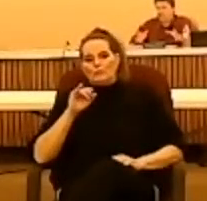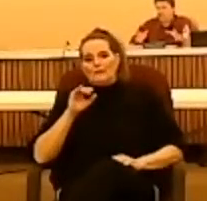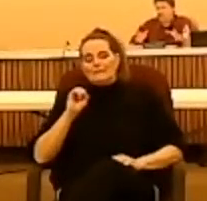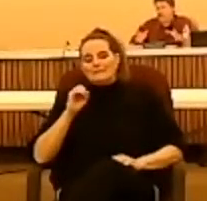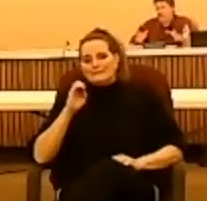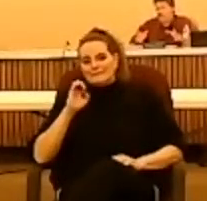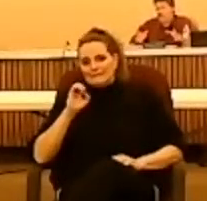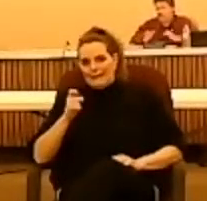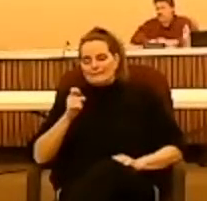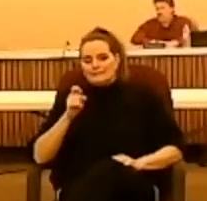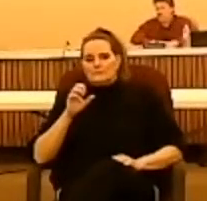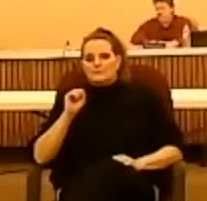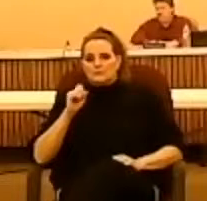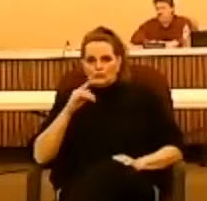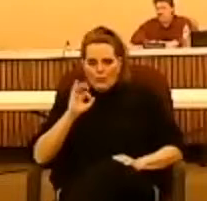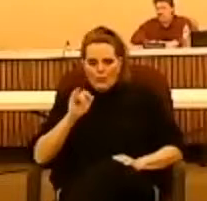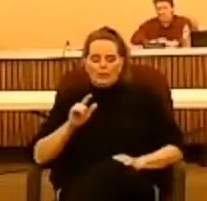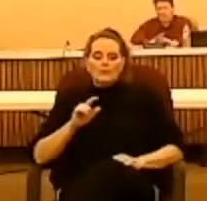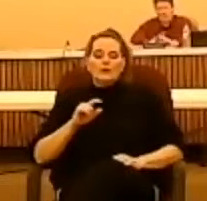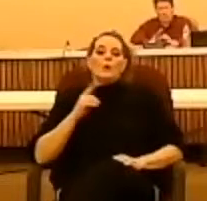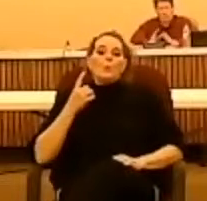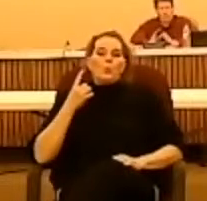will be fully handicap accessible.